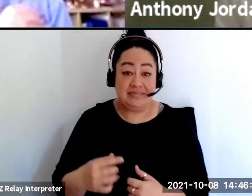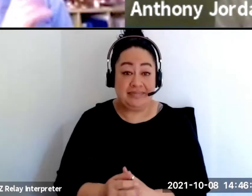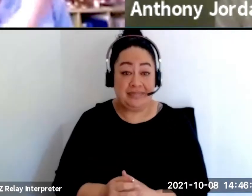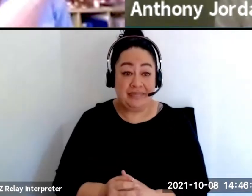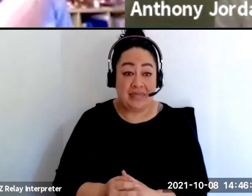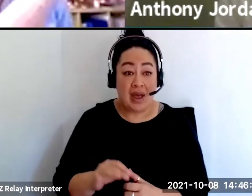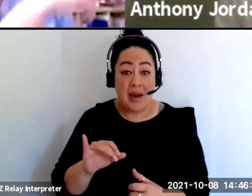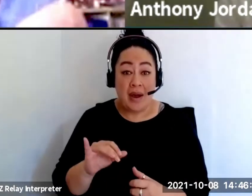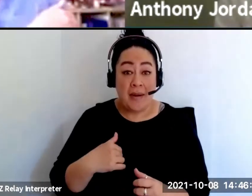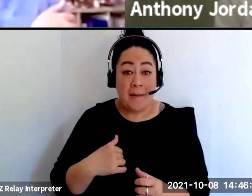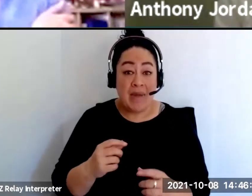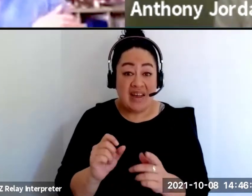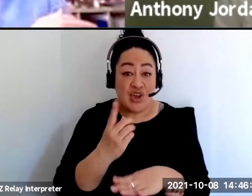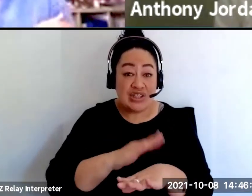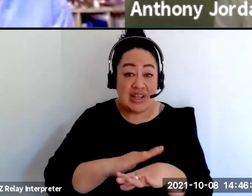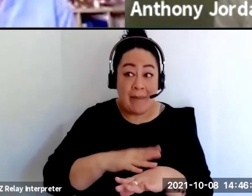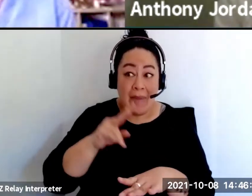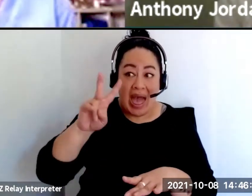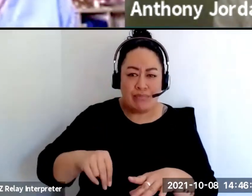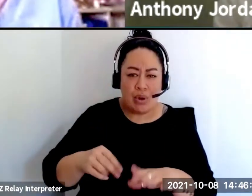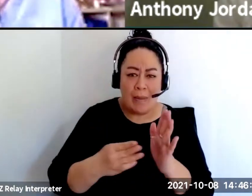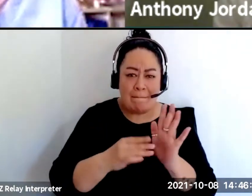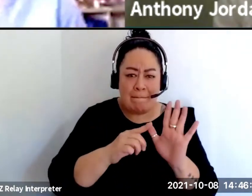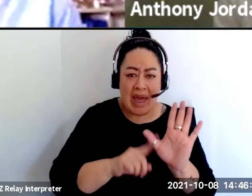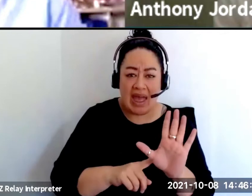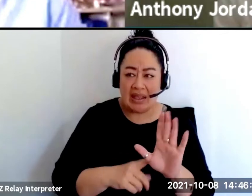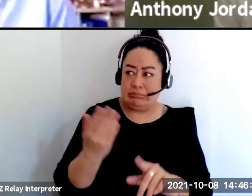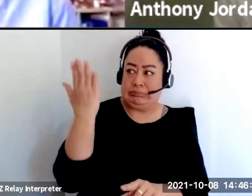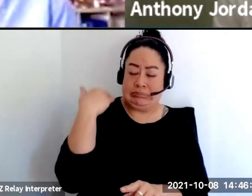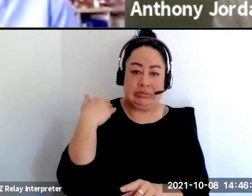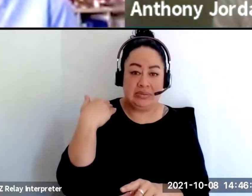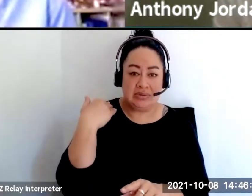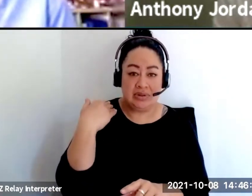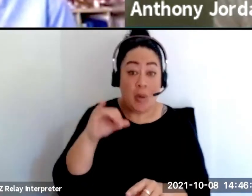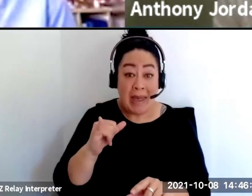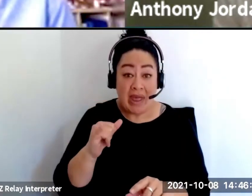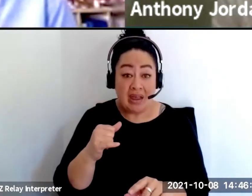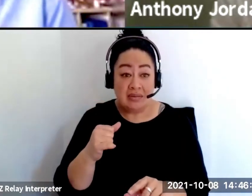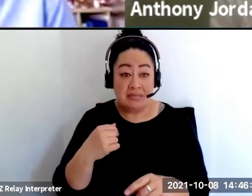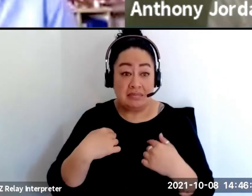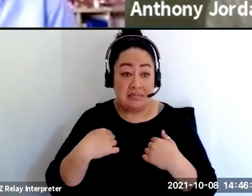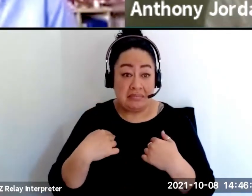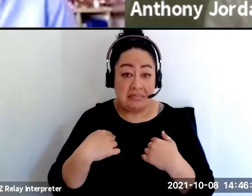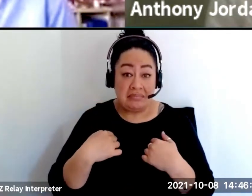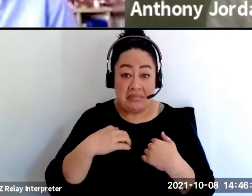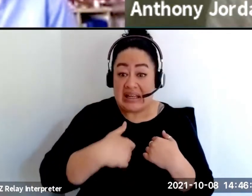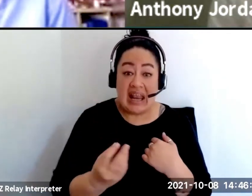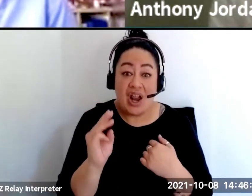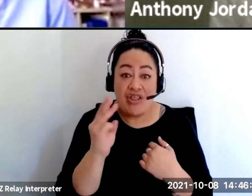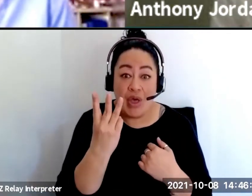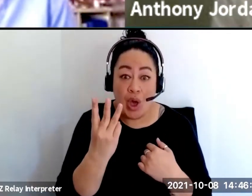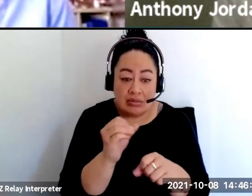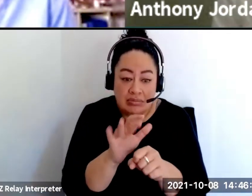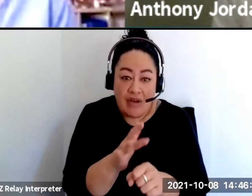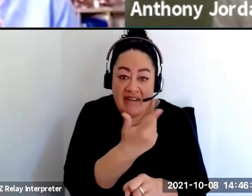me because I got mine back in April or May. So, maybe I'm going to need my third one sooner